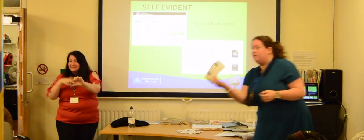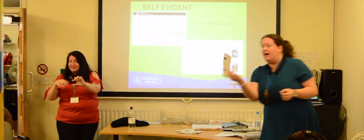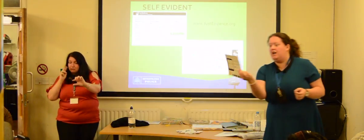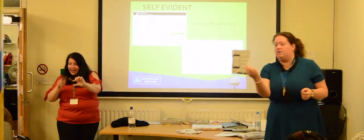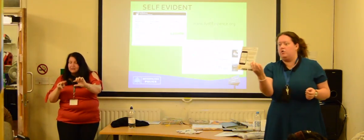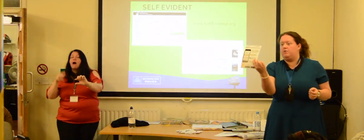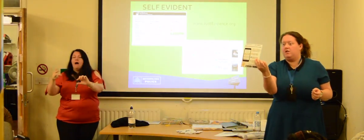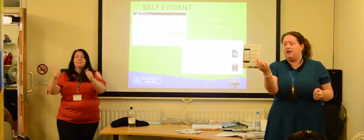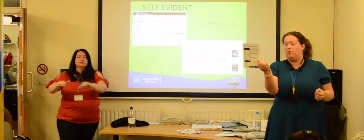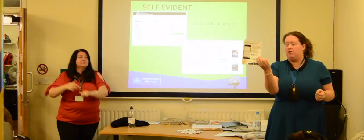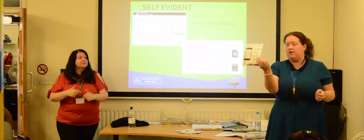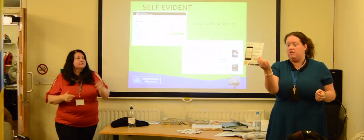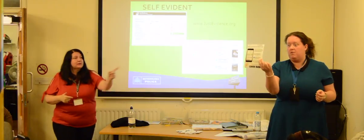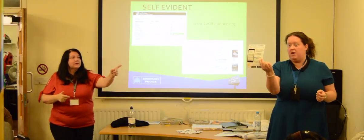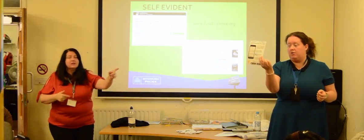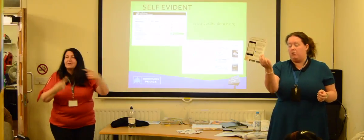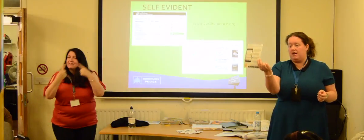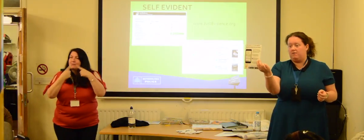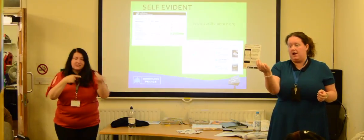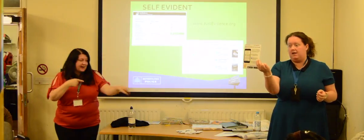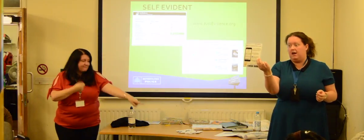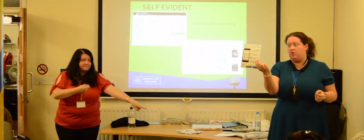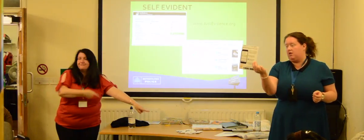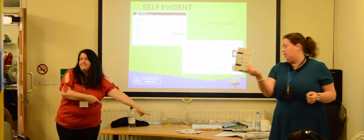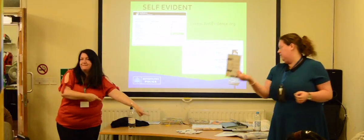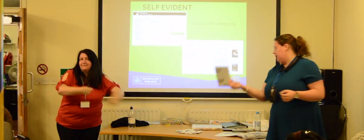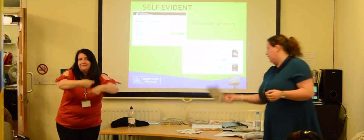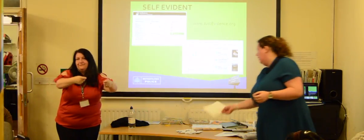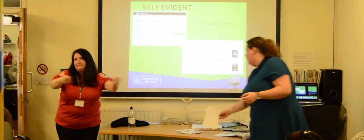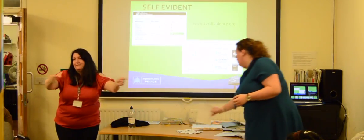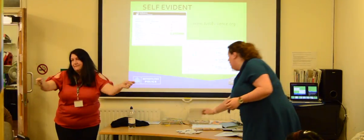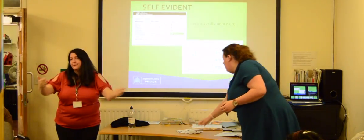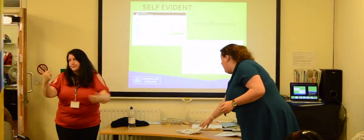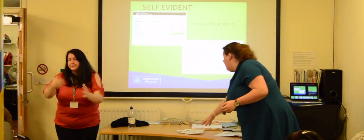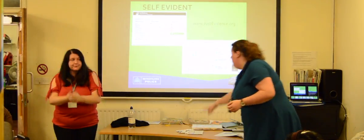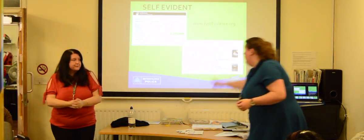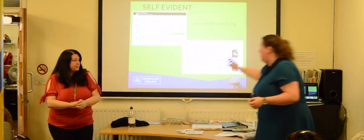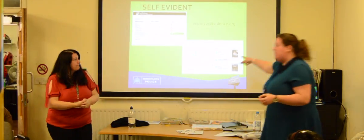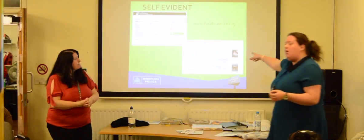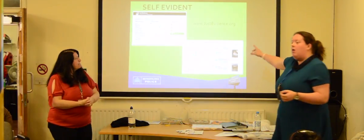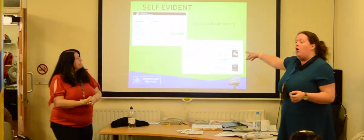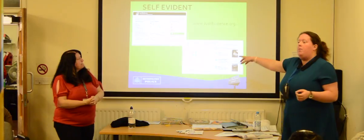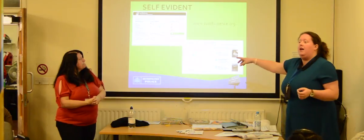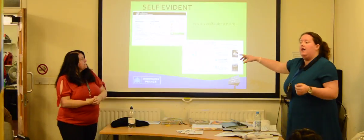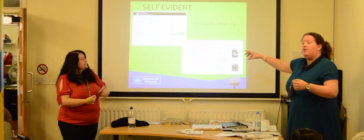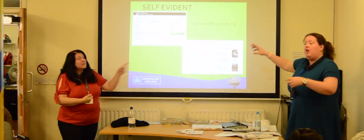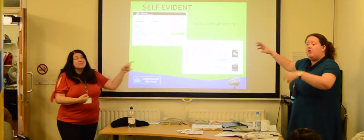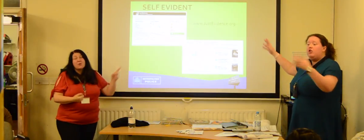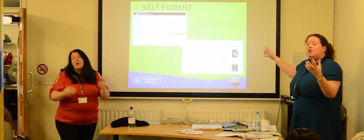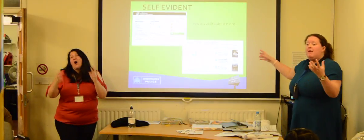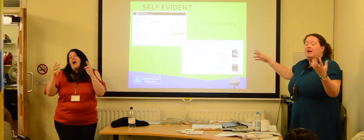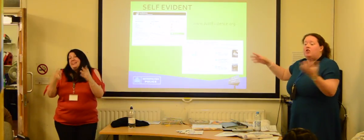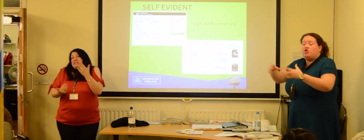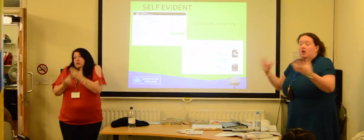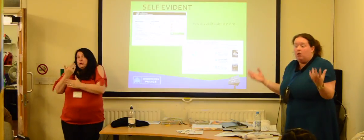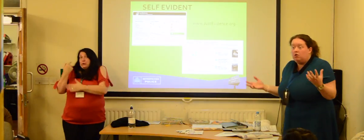loads of flyers for you if you want to take it away, so it gives you the information about where to find it and how to download it. But this is what we're hoping, it's new